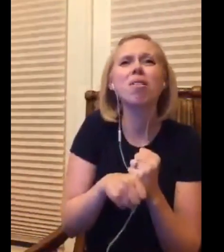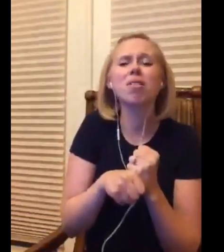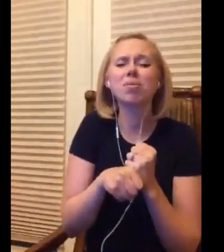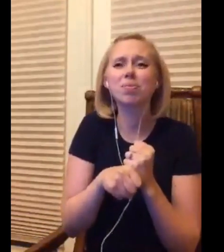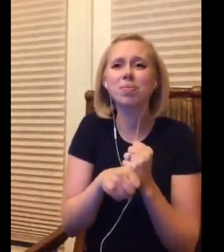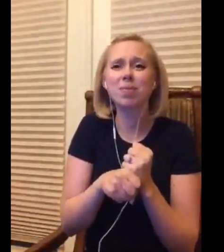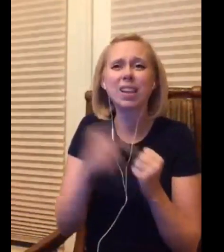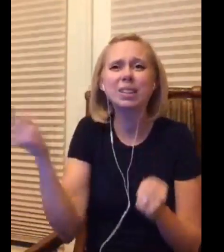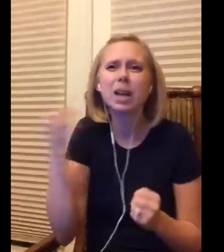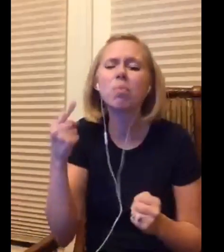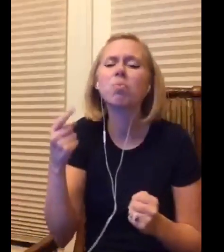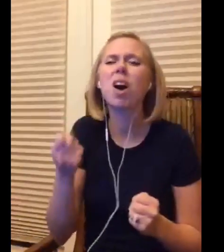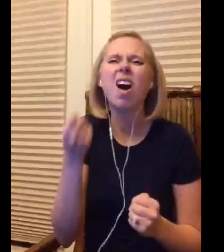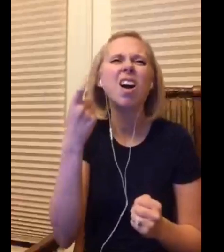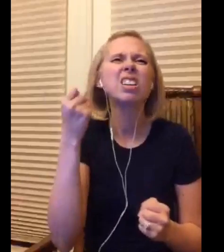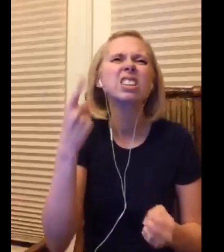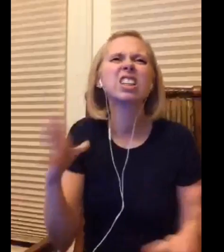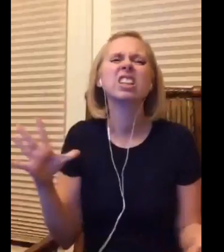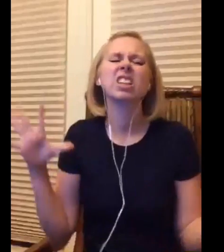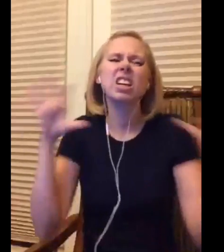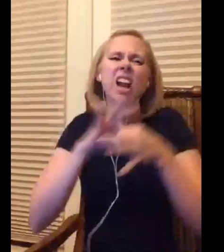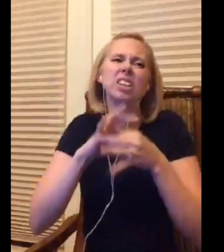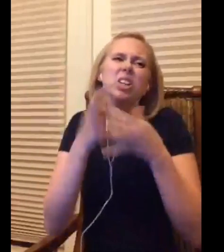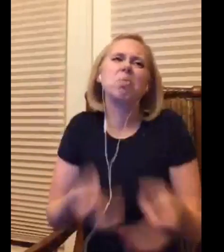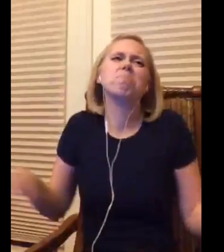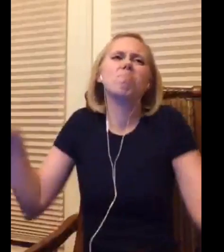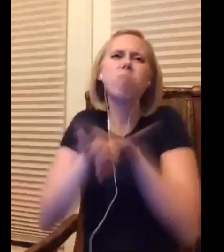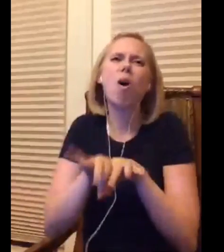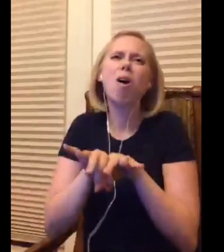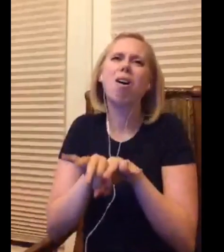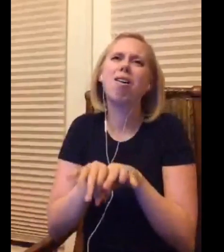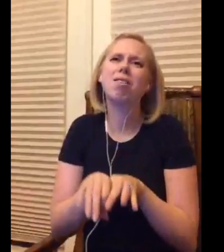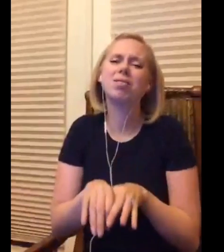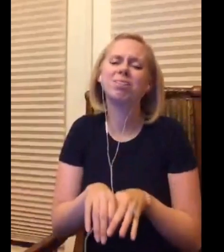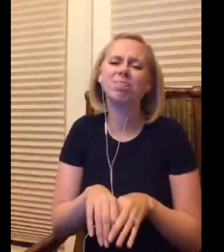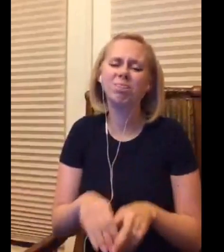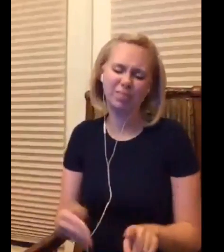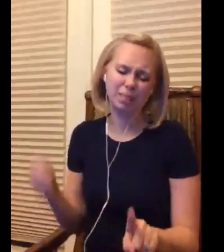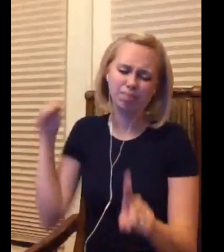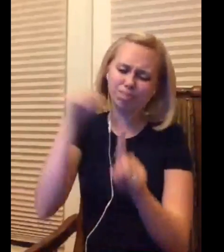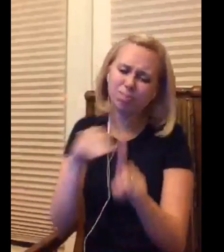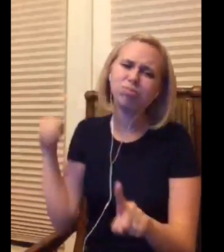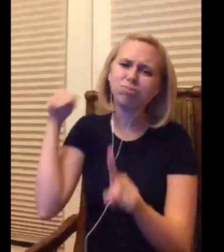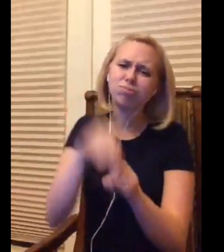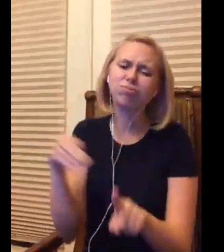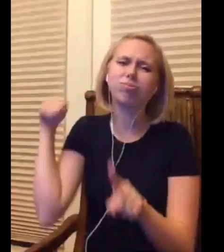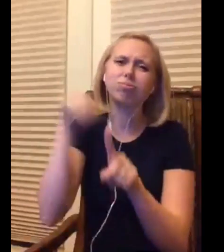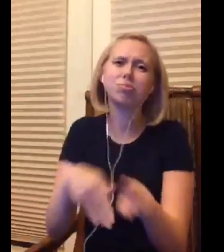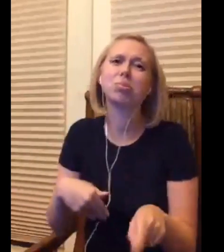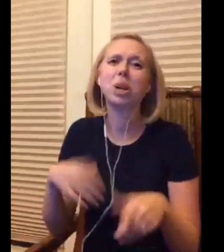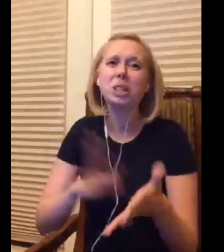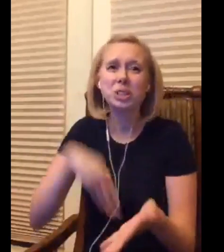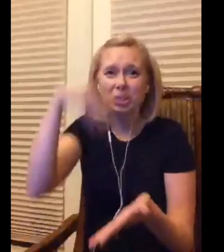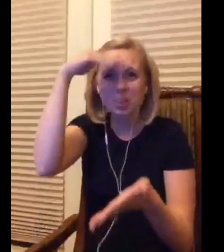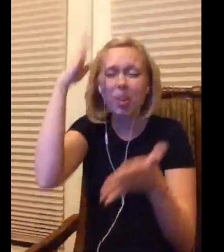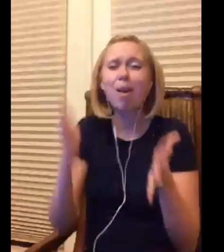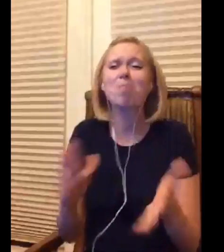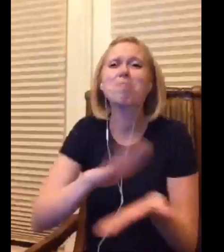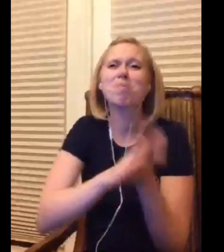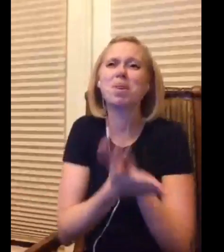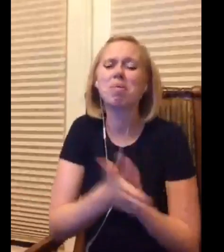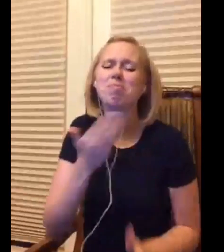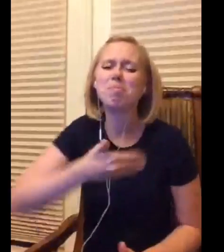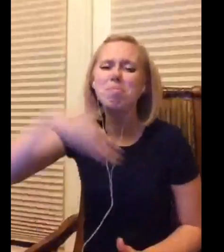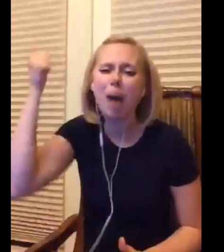an adult who will never give up on them, who understands the power of connection and insists that they become the best that they